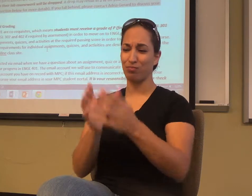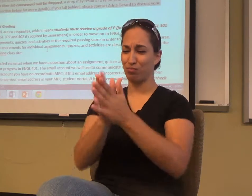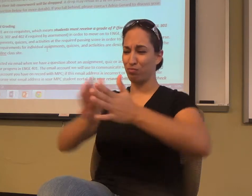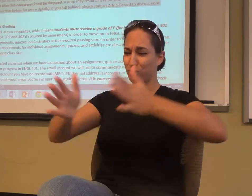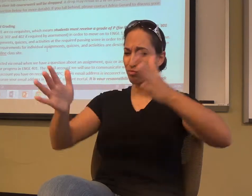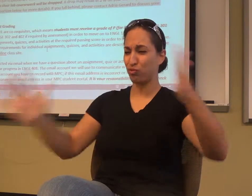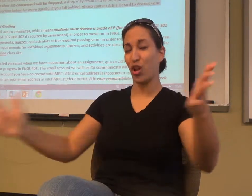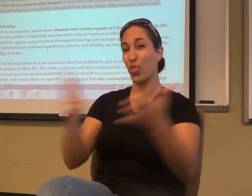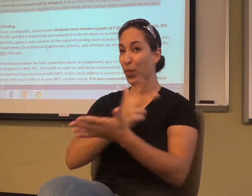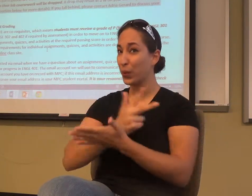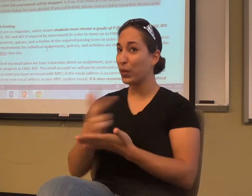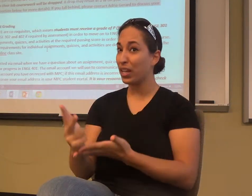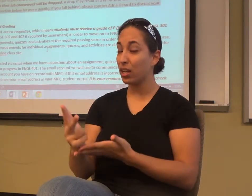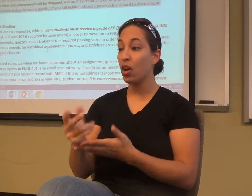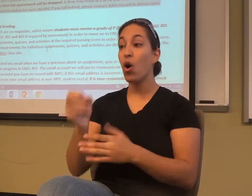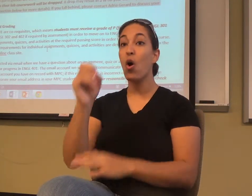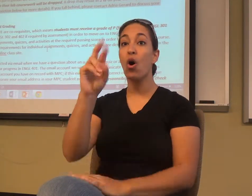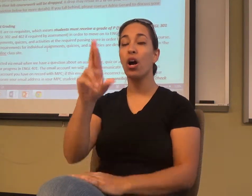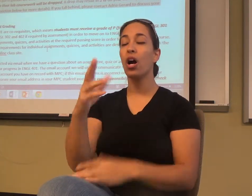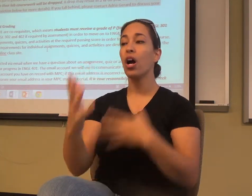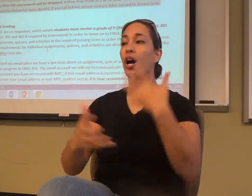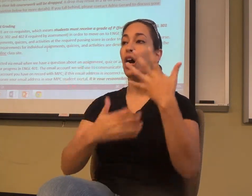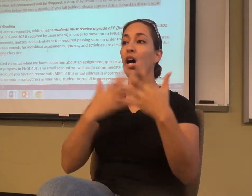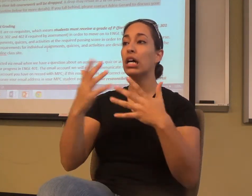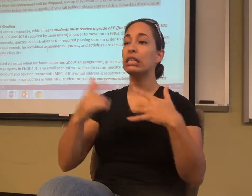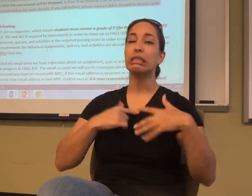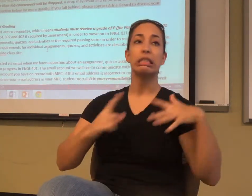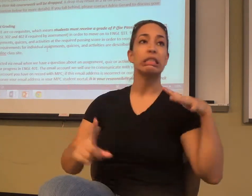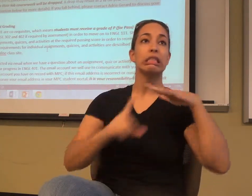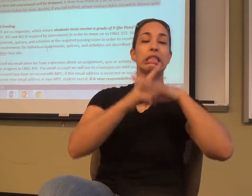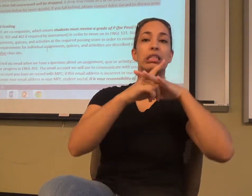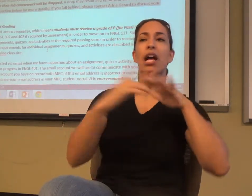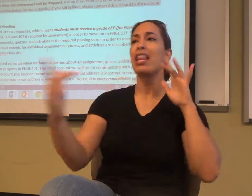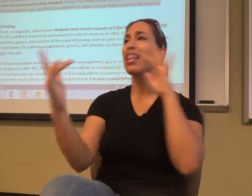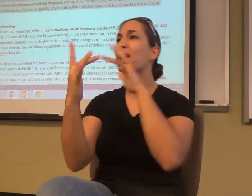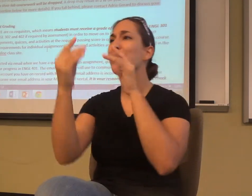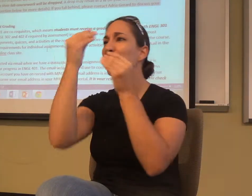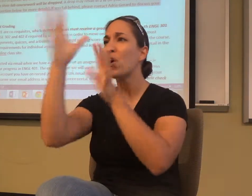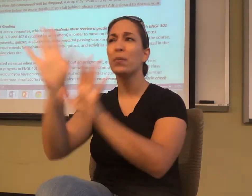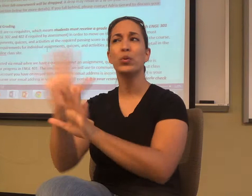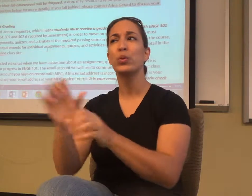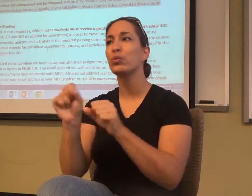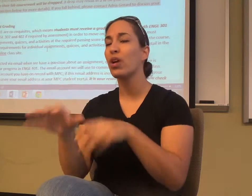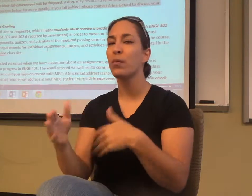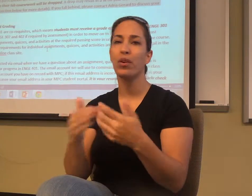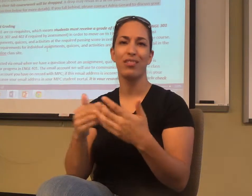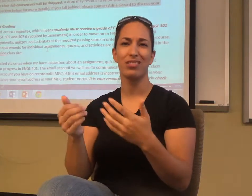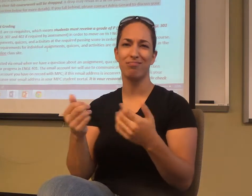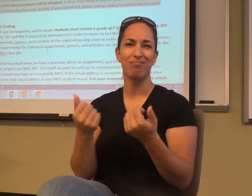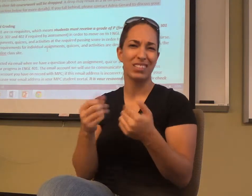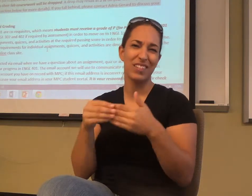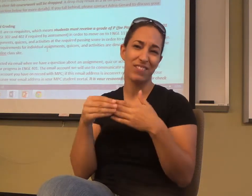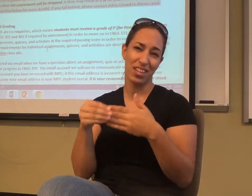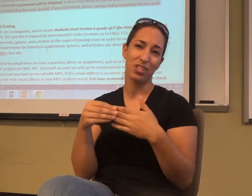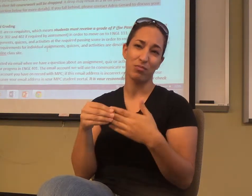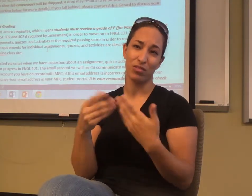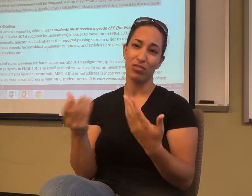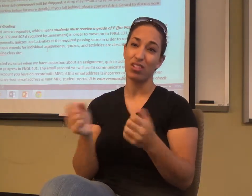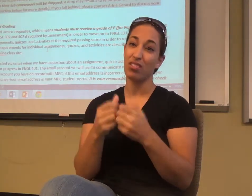time for you to get in touch with me and let me know what's going on so I don't drop you. Okay? So there's a lot of flexibility there, but do let